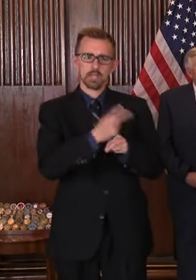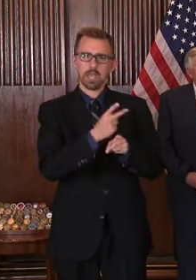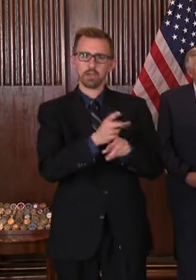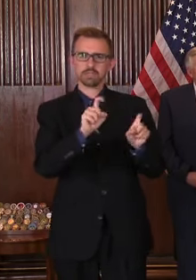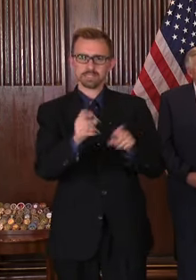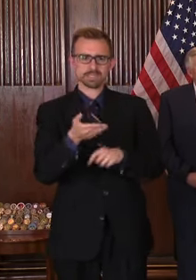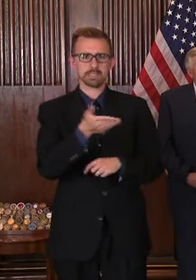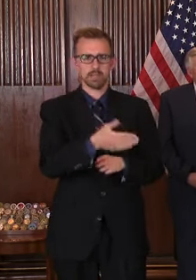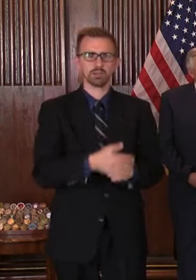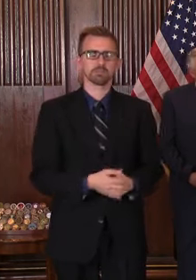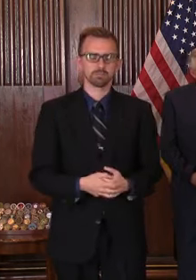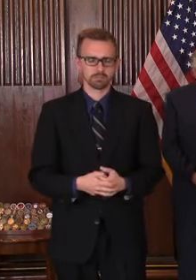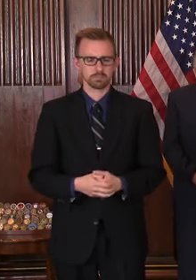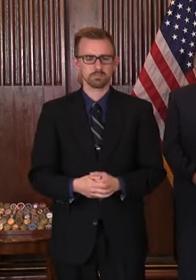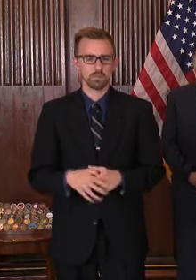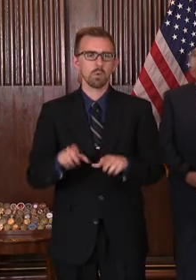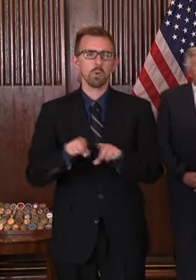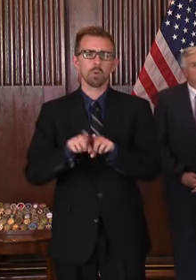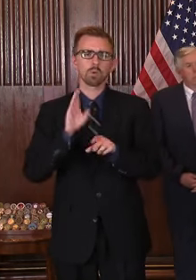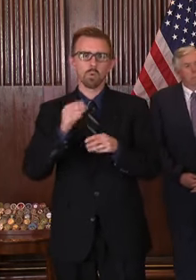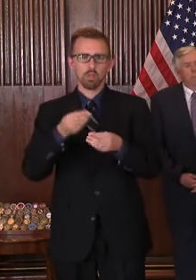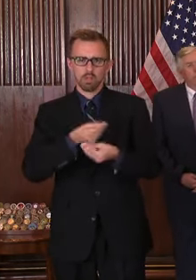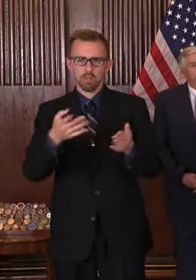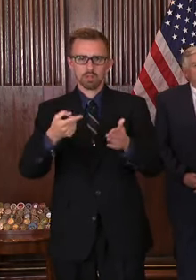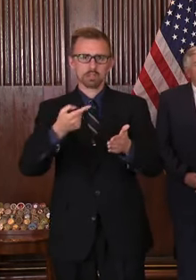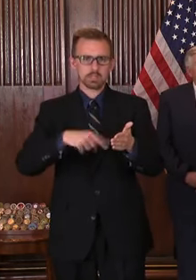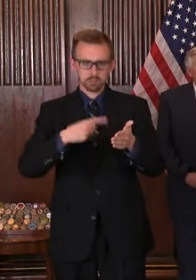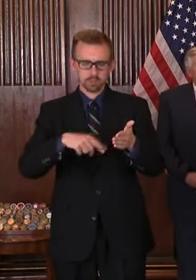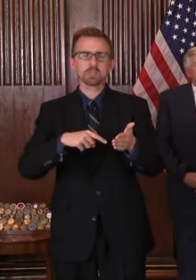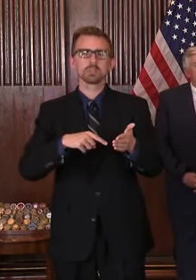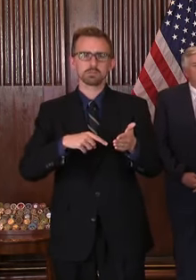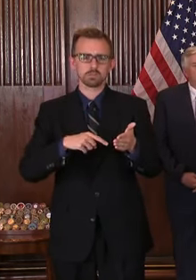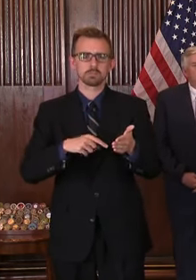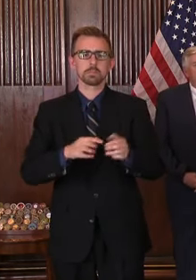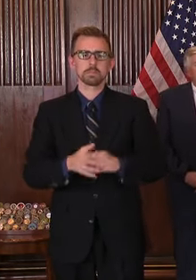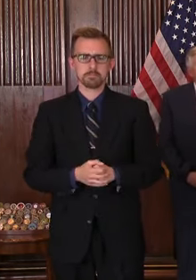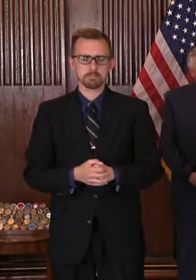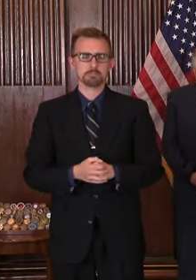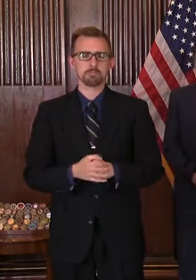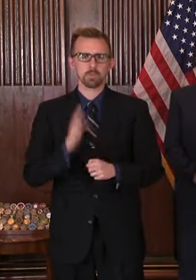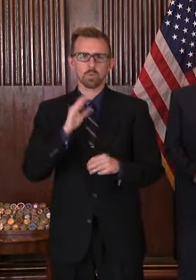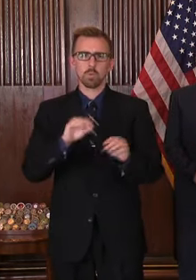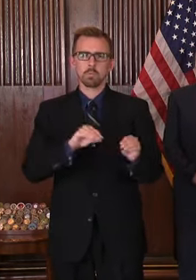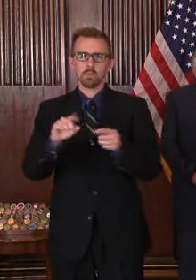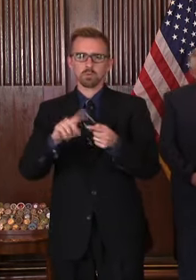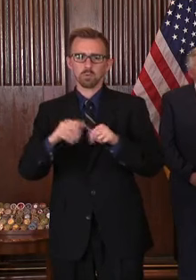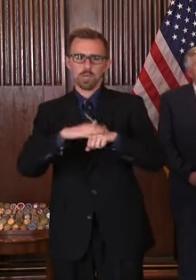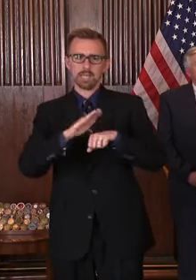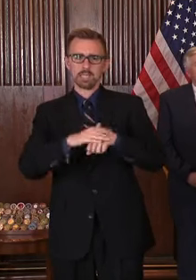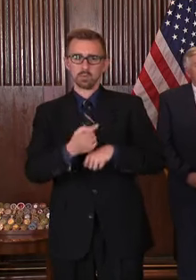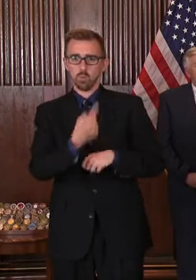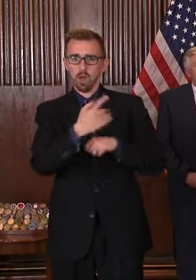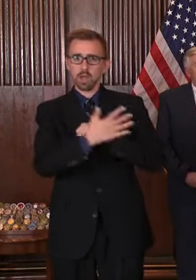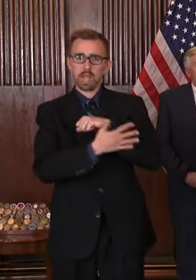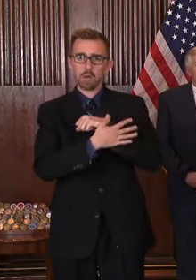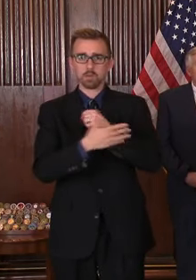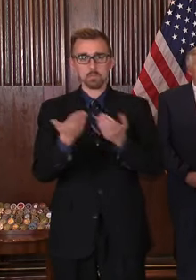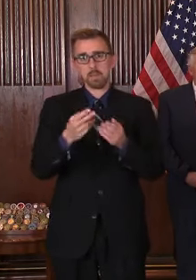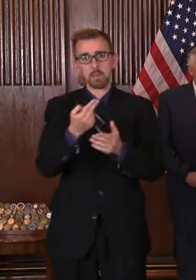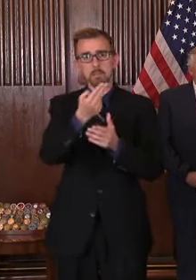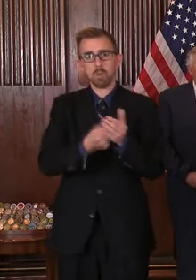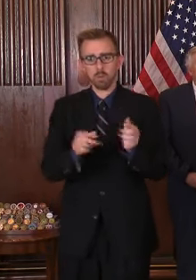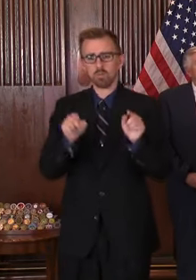have something else we're going to unveil next week, in which we will be moving into at least one of those counties, if not both of them,